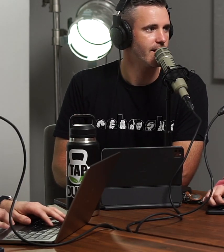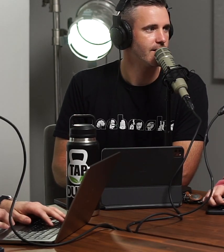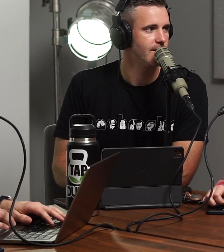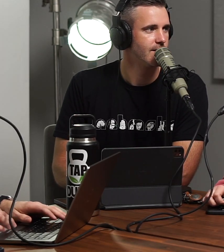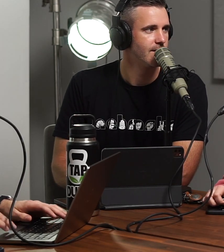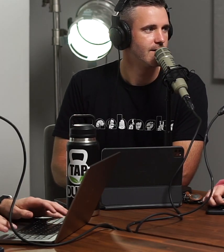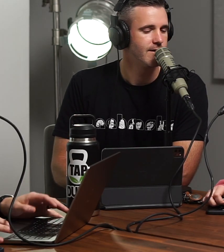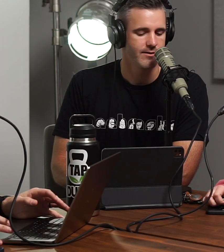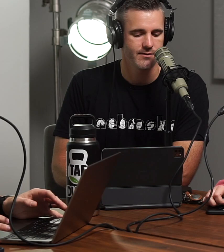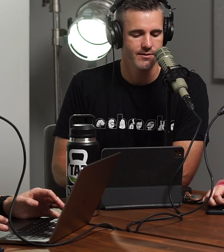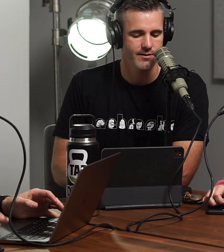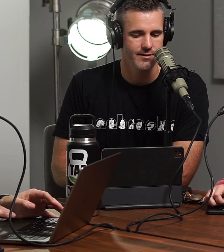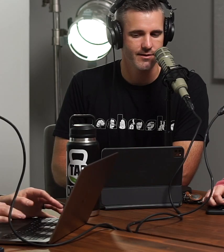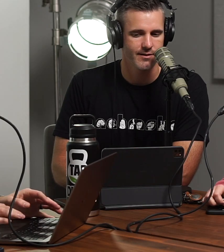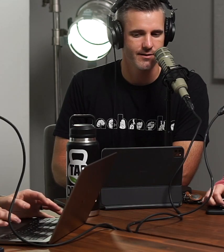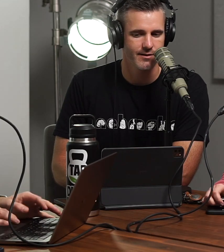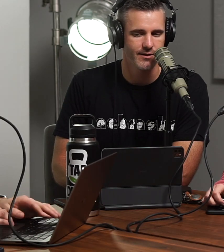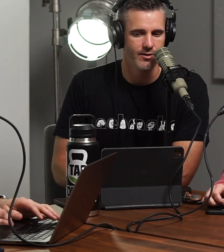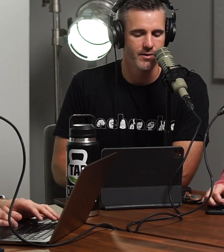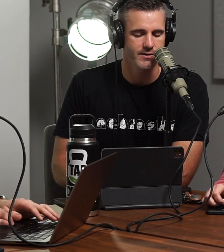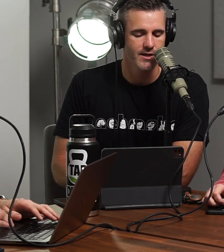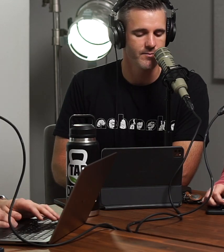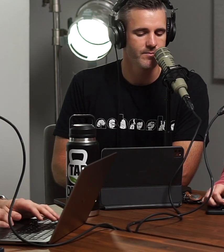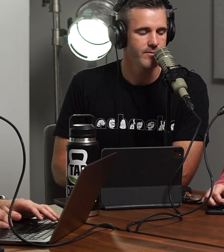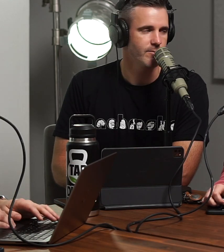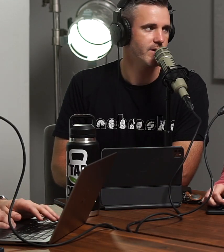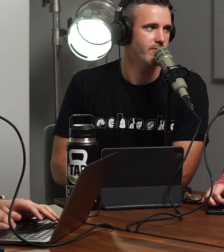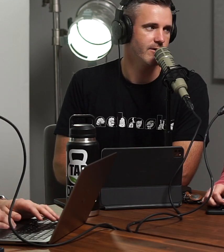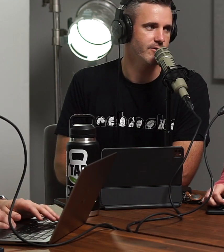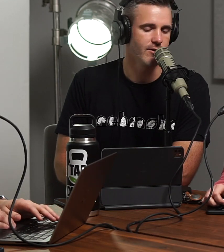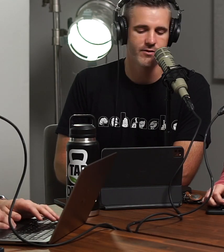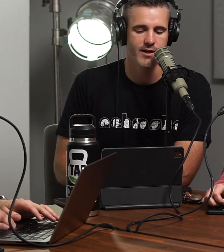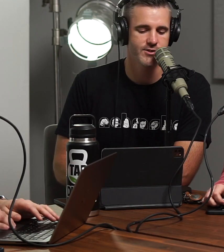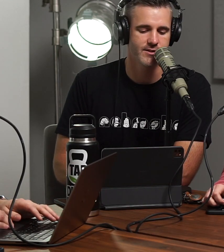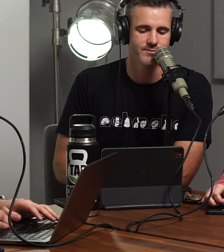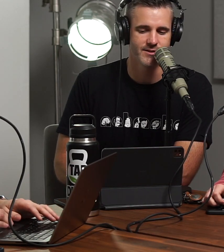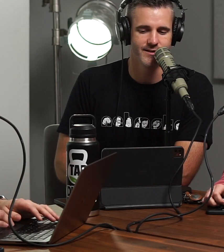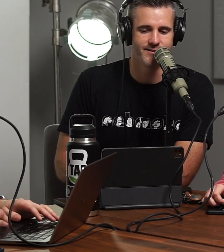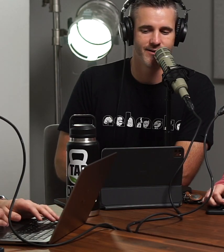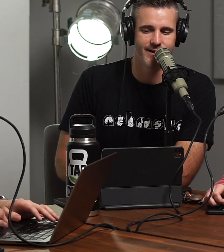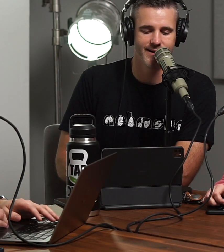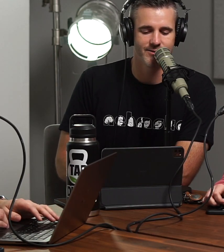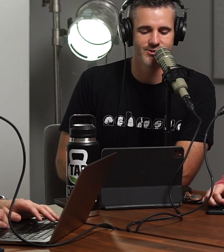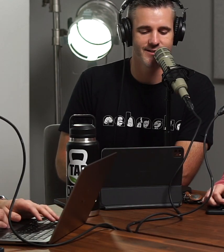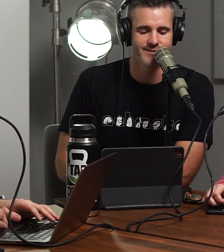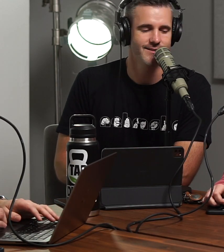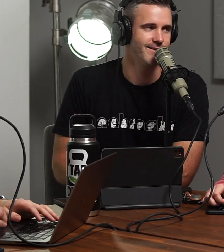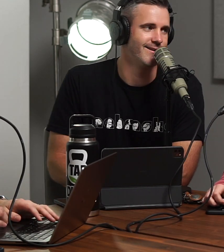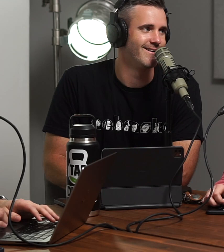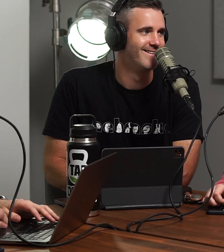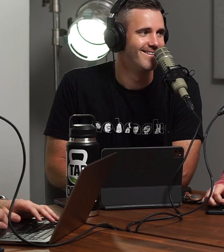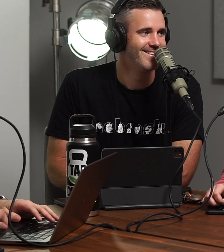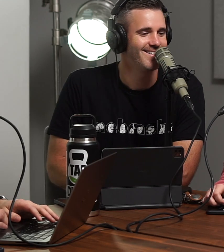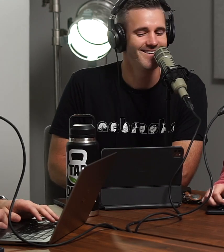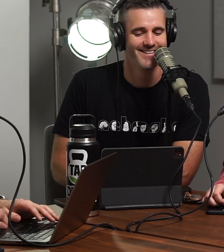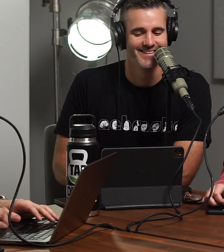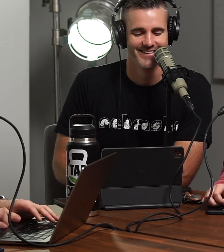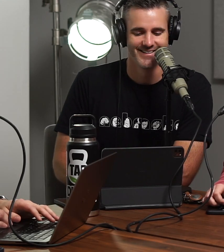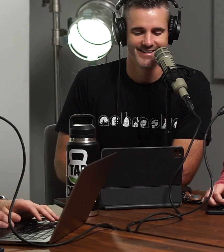oh yeah i should i'll i'll do that next time next time your be real notification comes in you're hanging out with john cena i mean i think it's